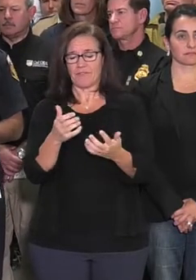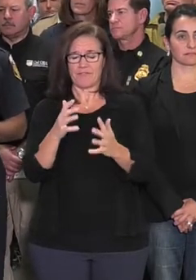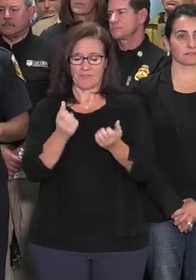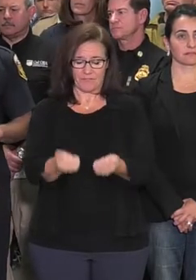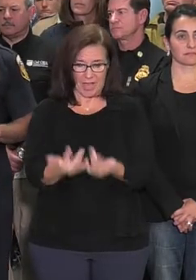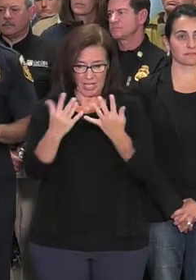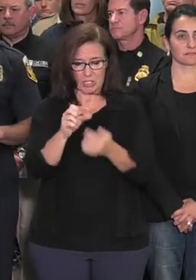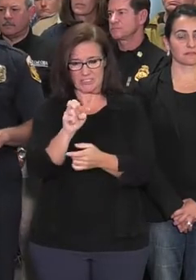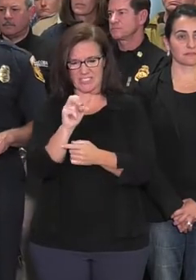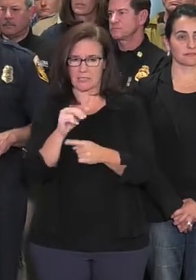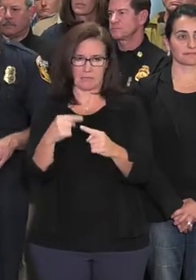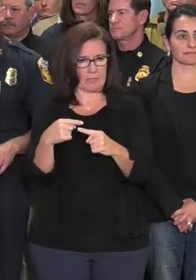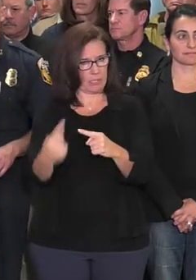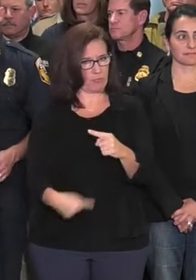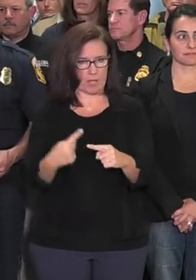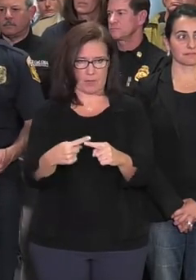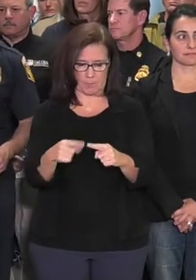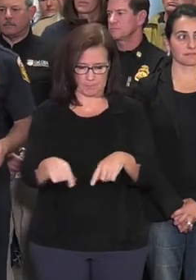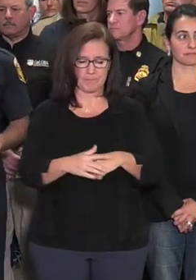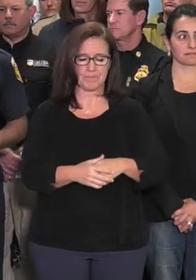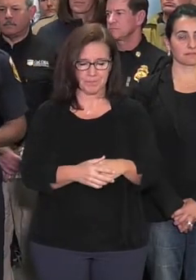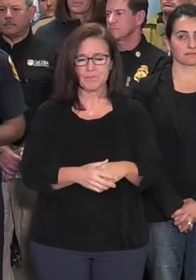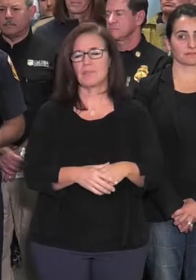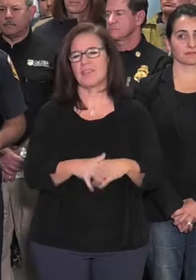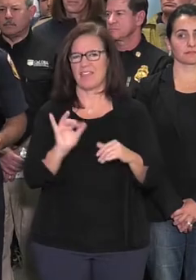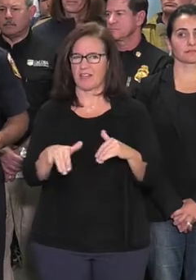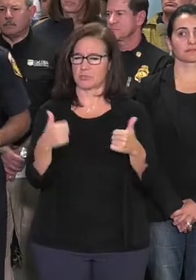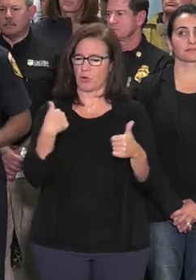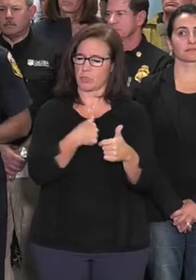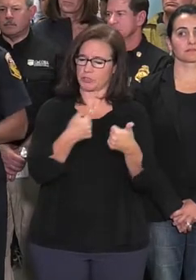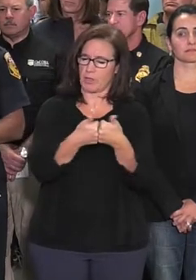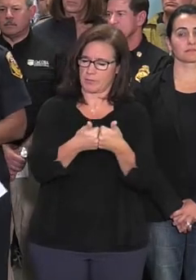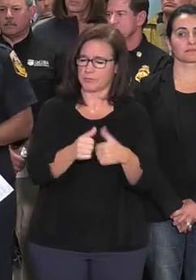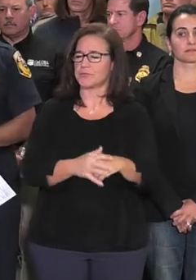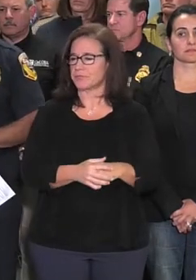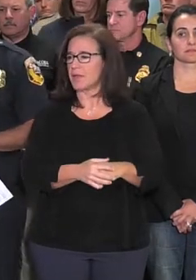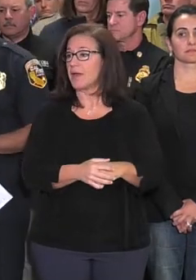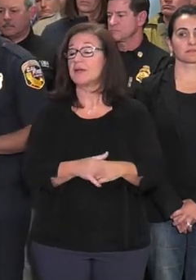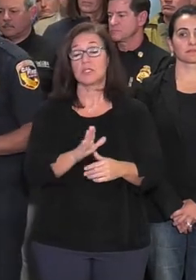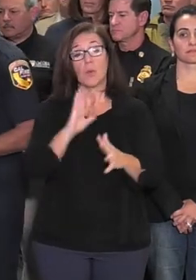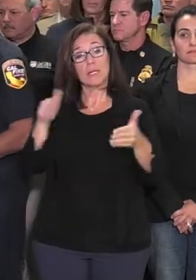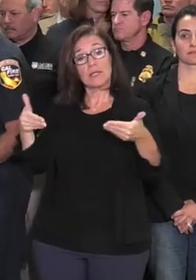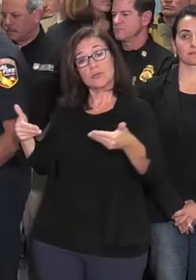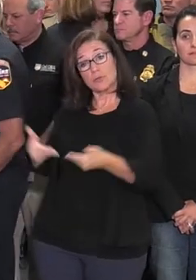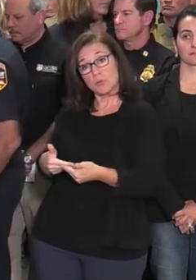in. So with that, I would like to introduce the governor of California, our governor, Governor Brown.